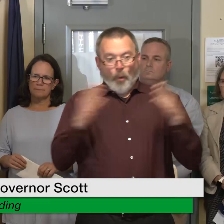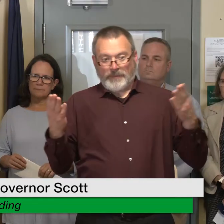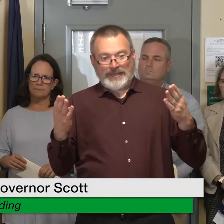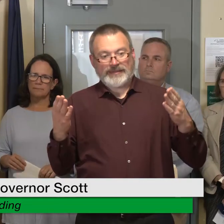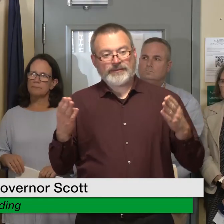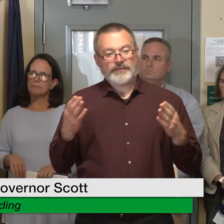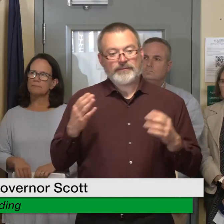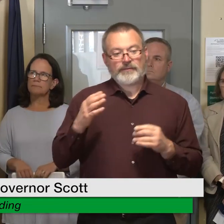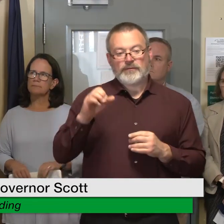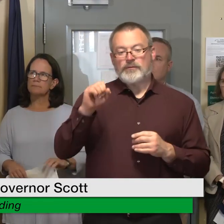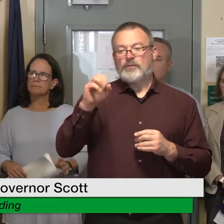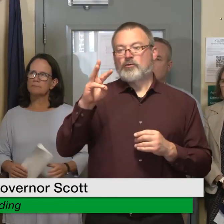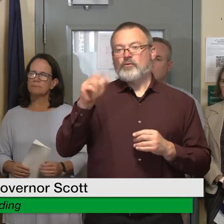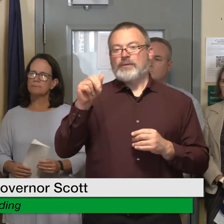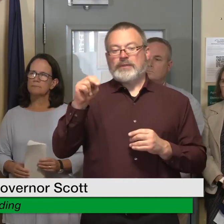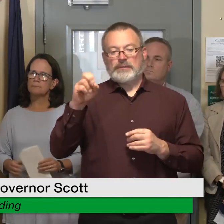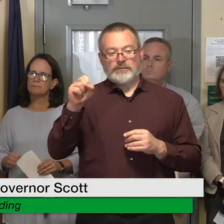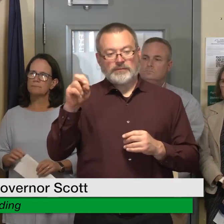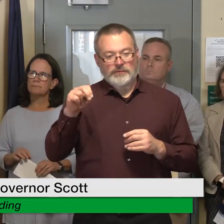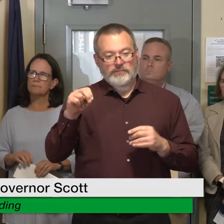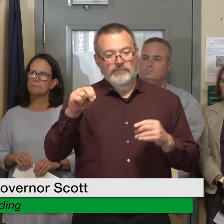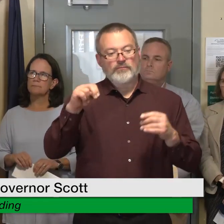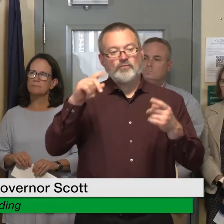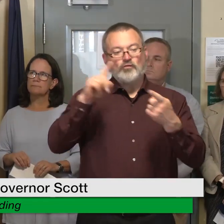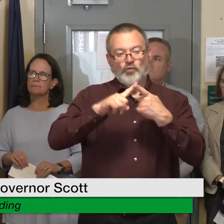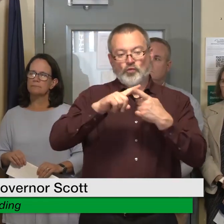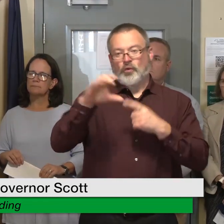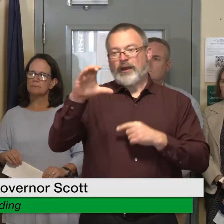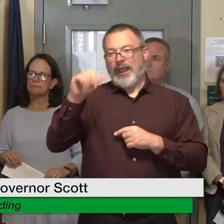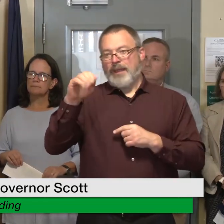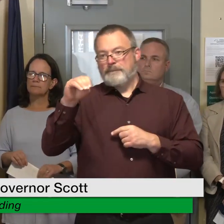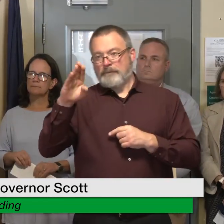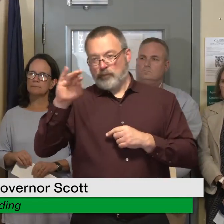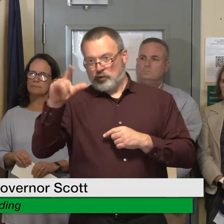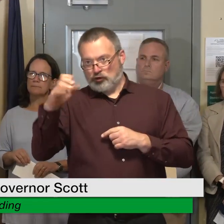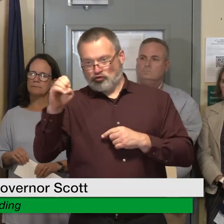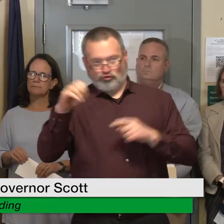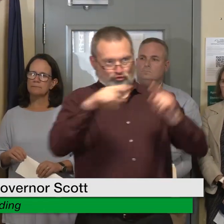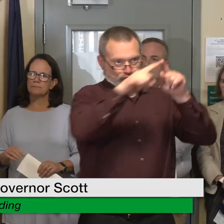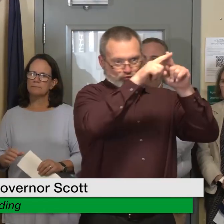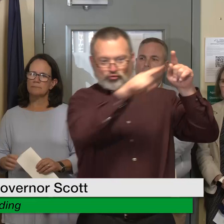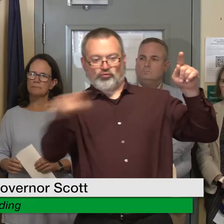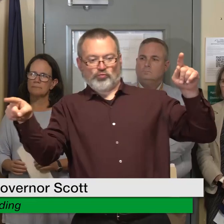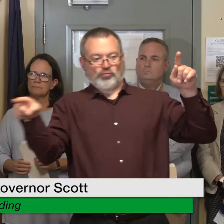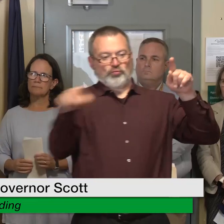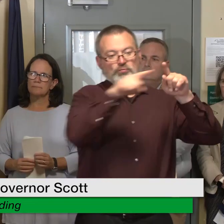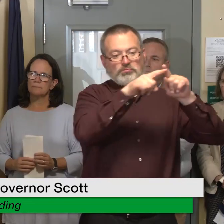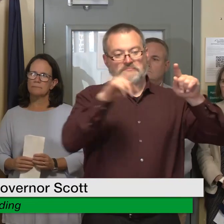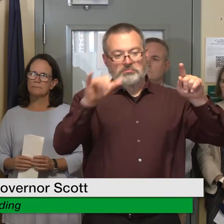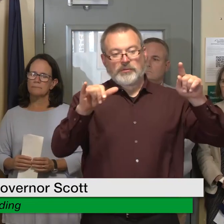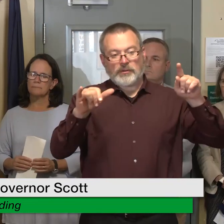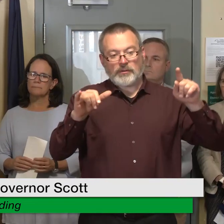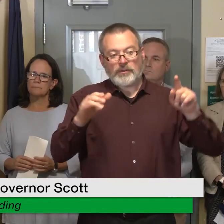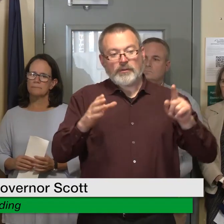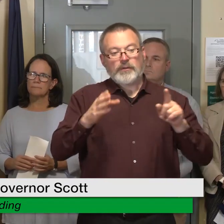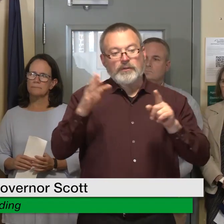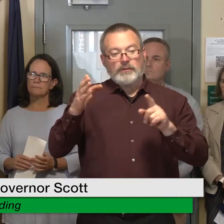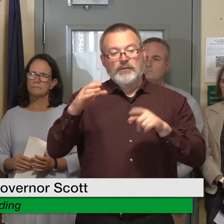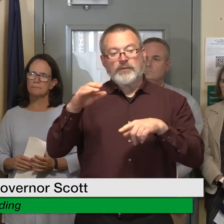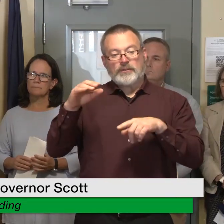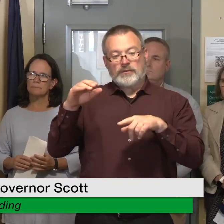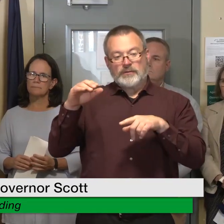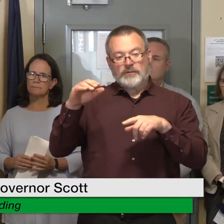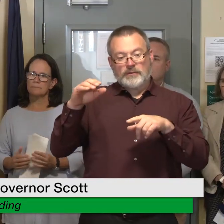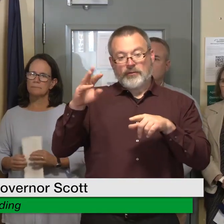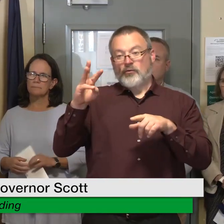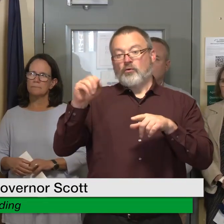Swanton to Cambridge Junction, St. Johnsbury to Danville, Walden Heights to